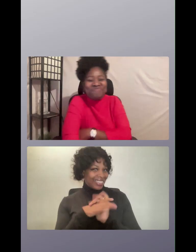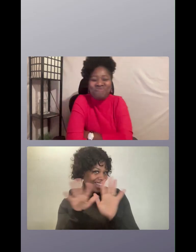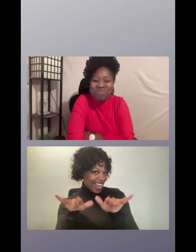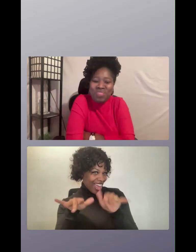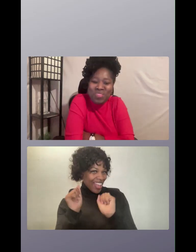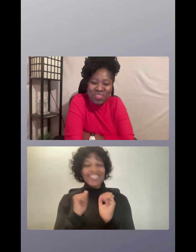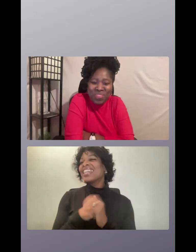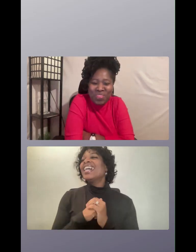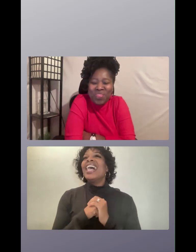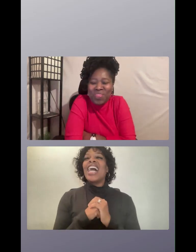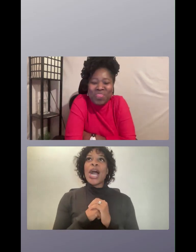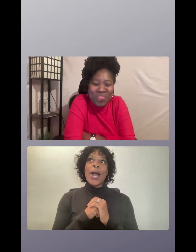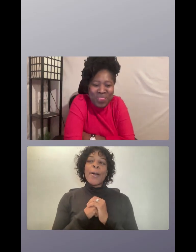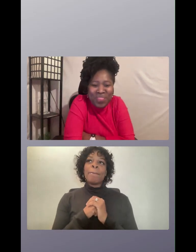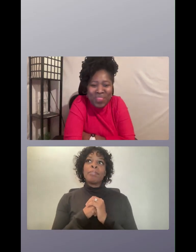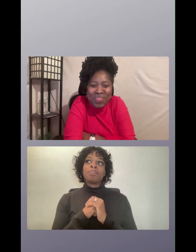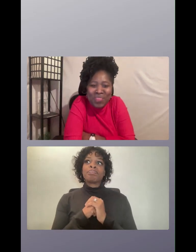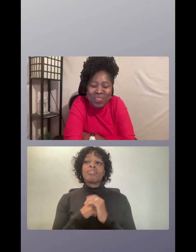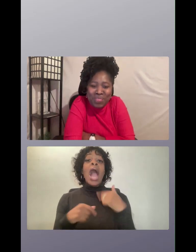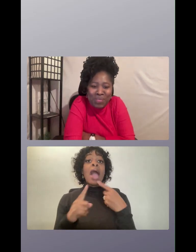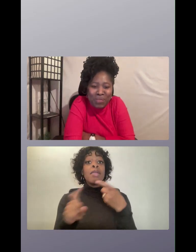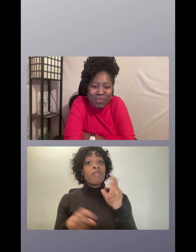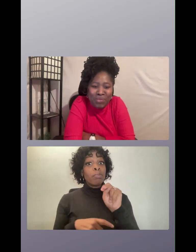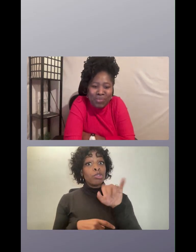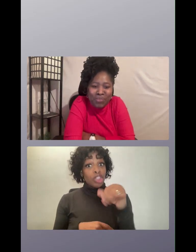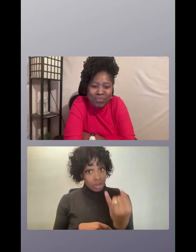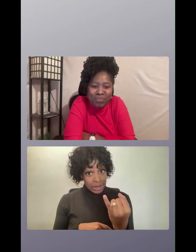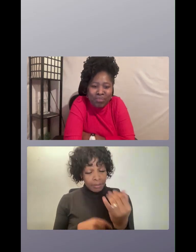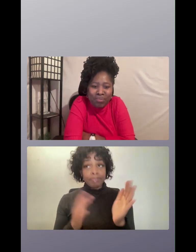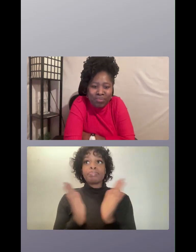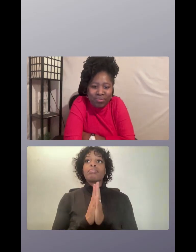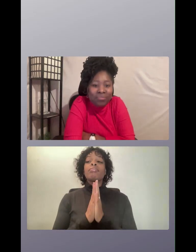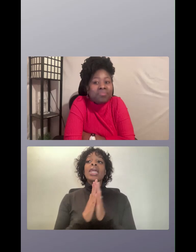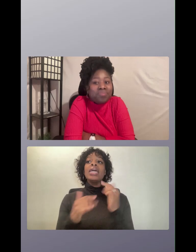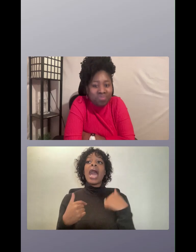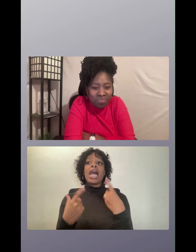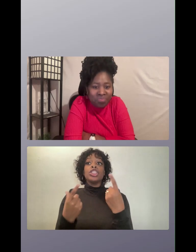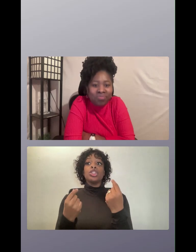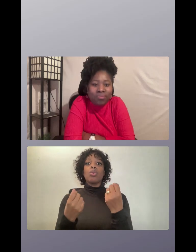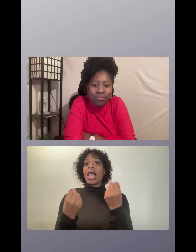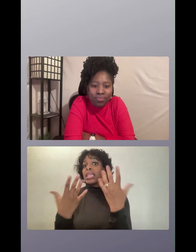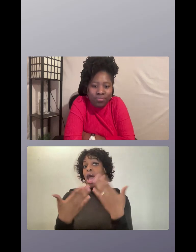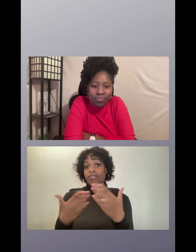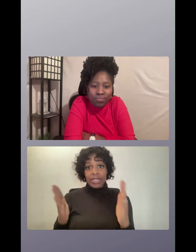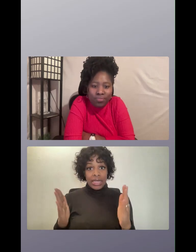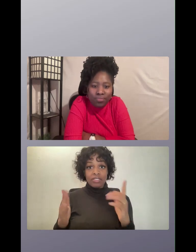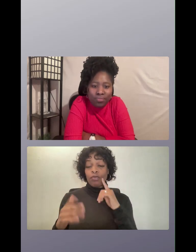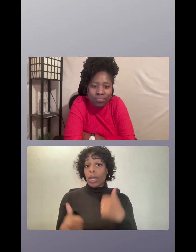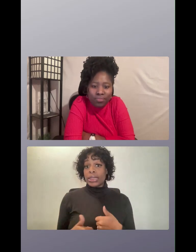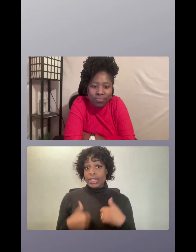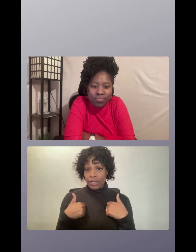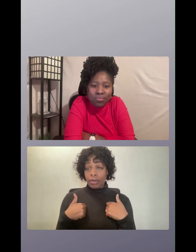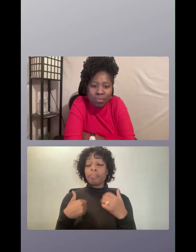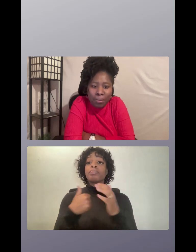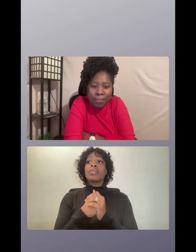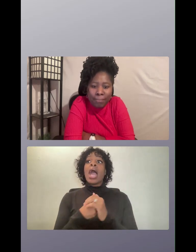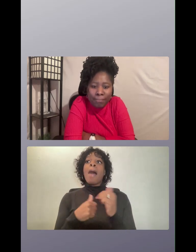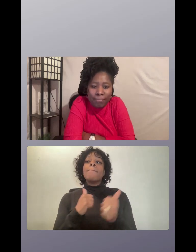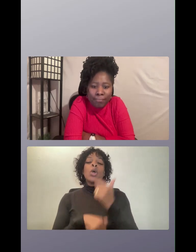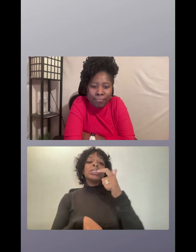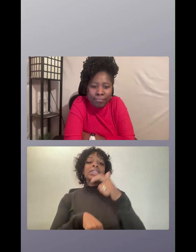anyway, hello. Um, I am from New Jersey and I do a lot of things for a